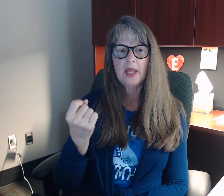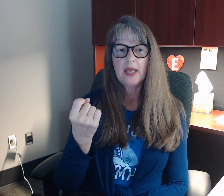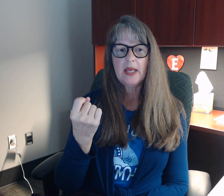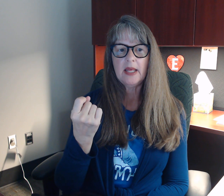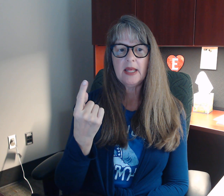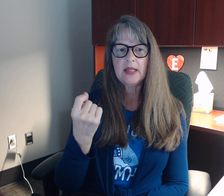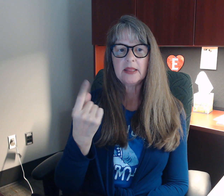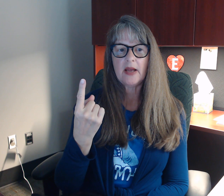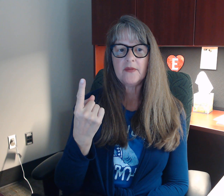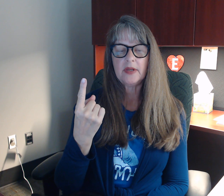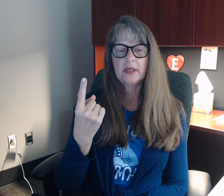11,